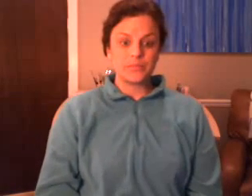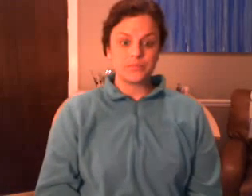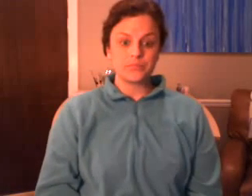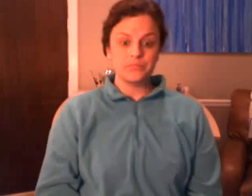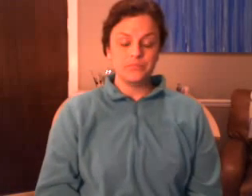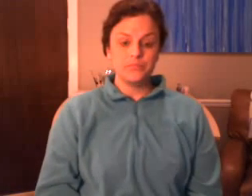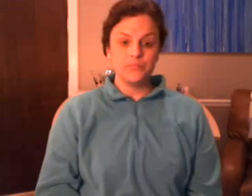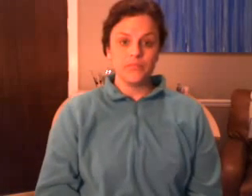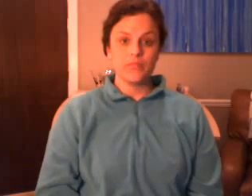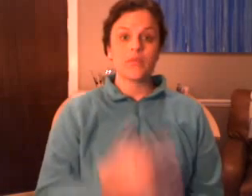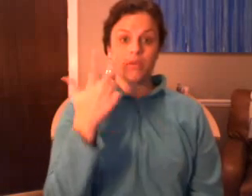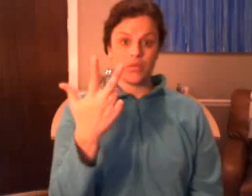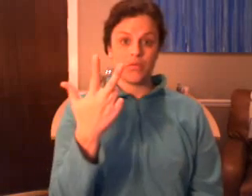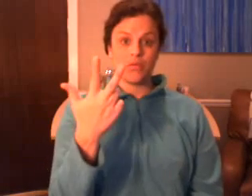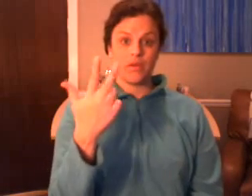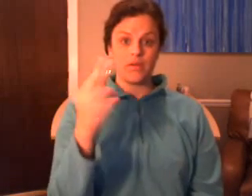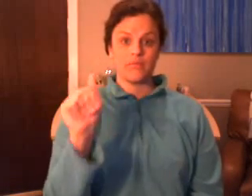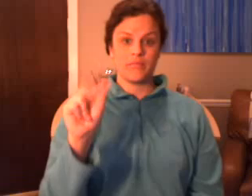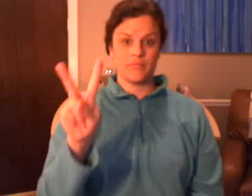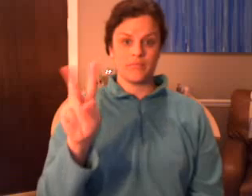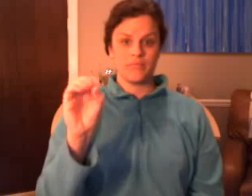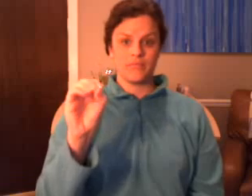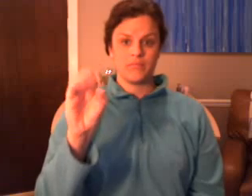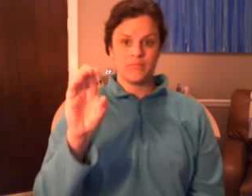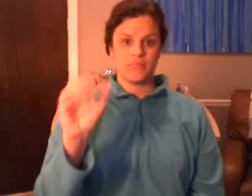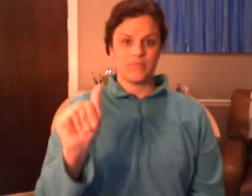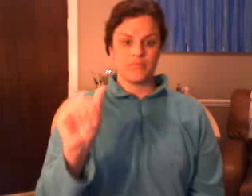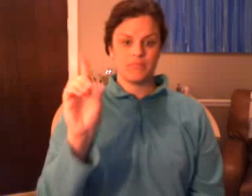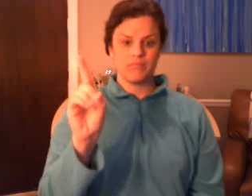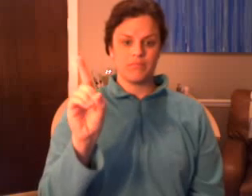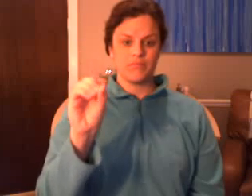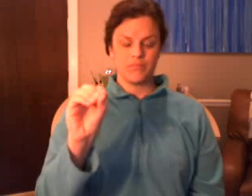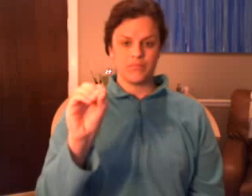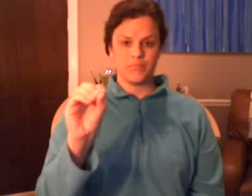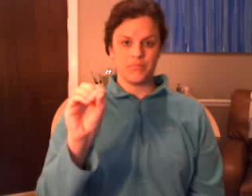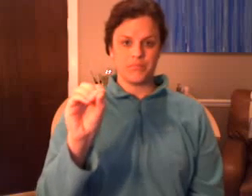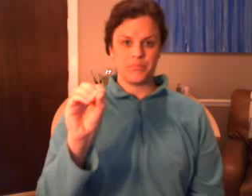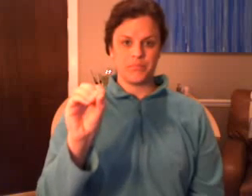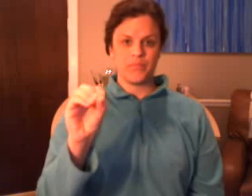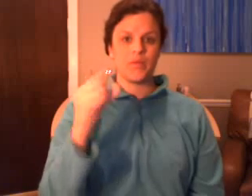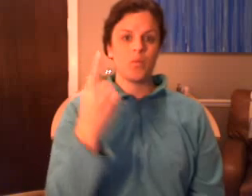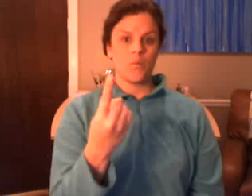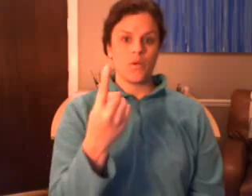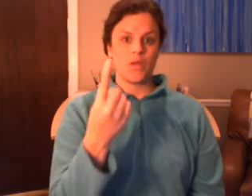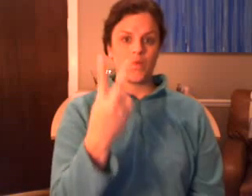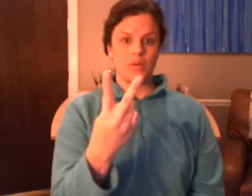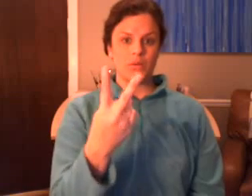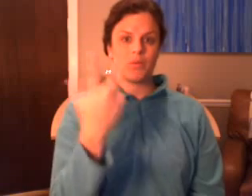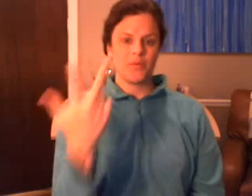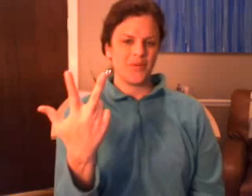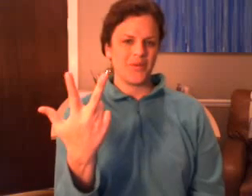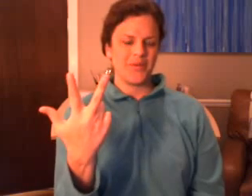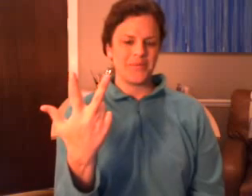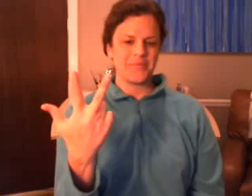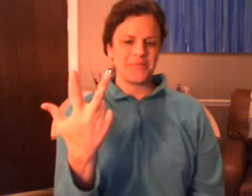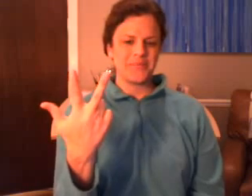say I have 3 avocados. 1, 2, 3. Right? 1, 2, 3. And let's say you were to